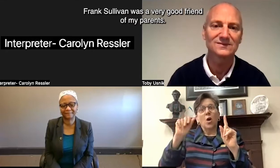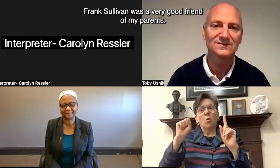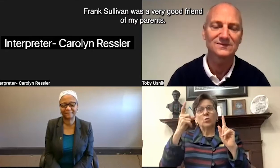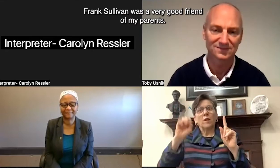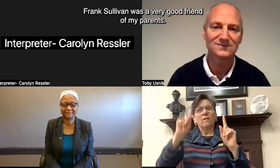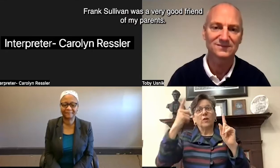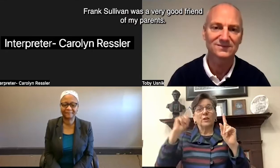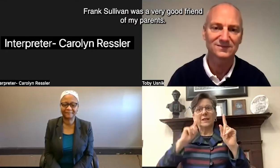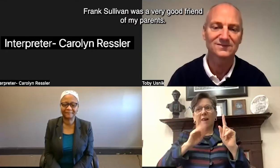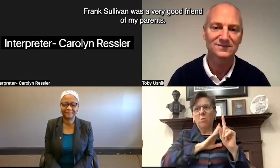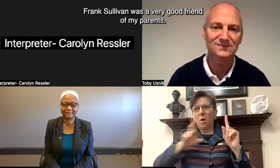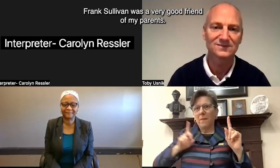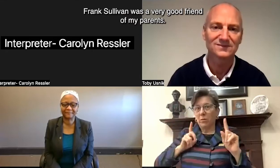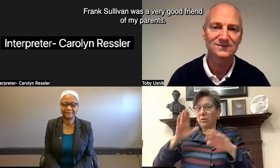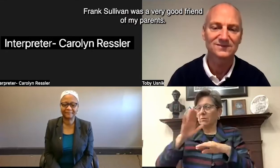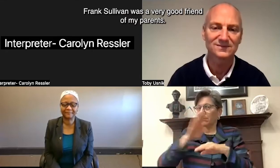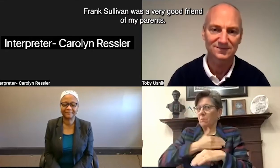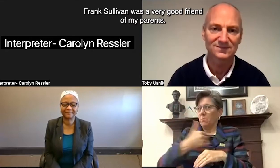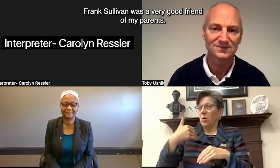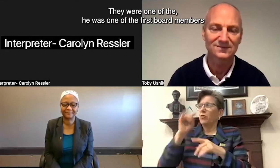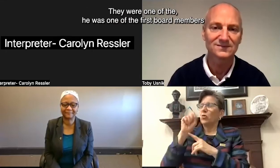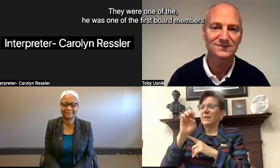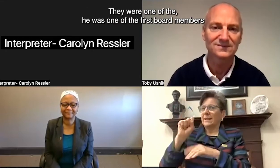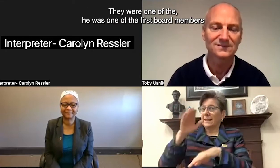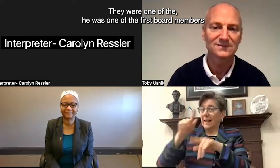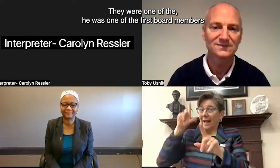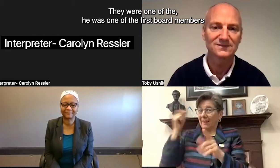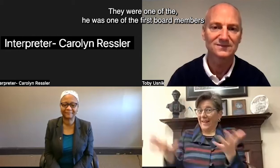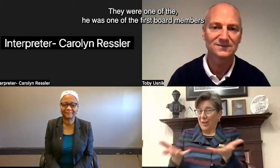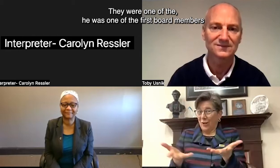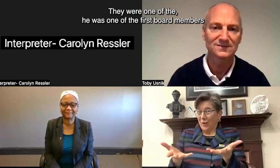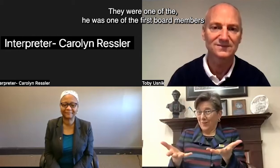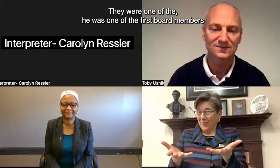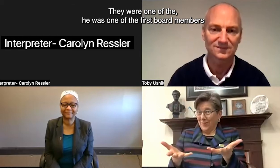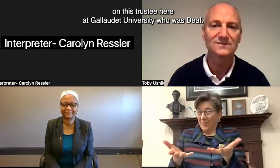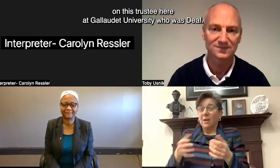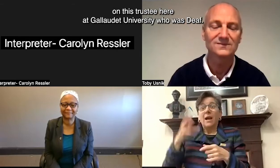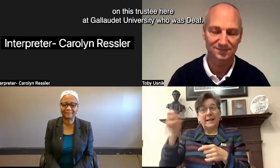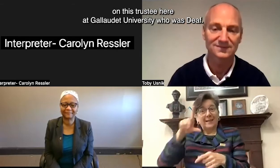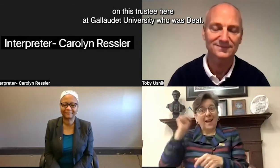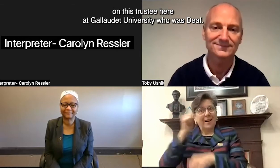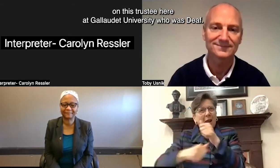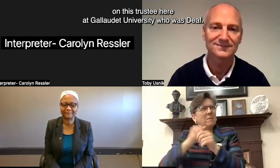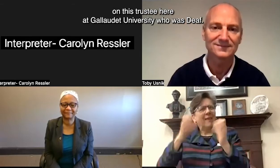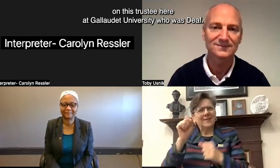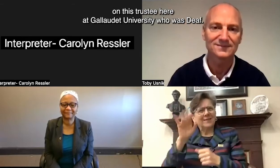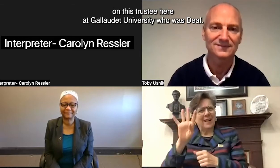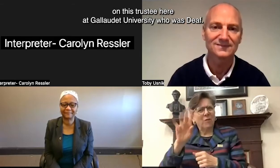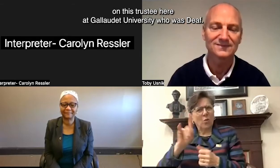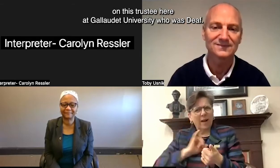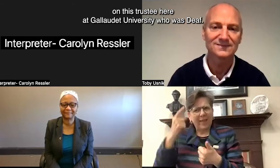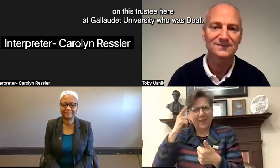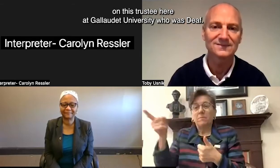very good friend of my parents. He was one of the first board members on this trustee here at Gallaudet University who was deaf.